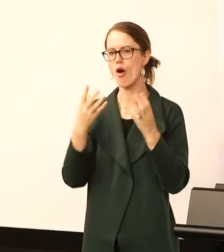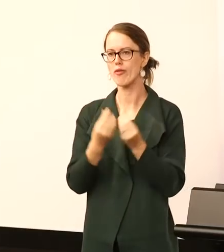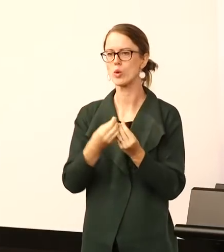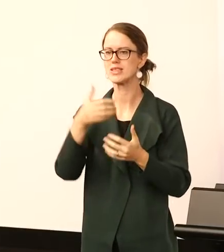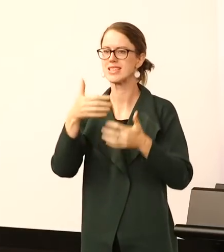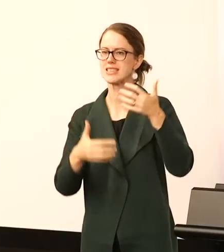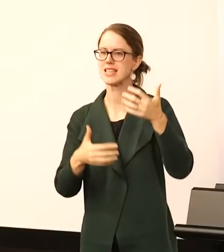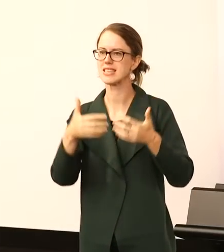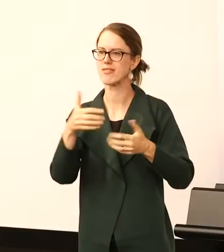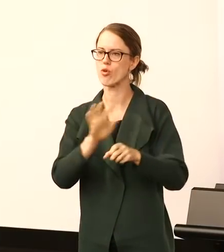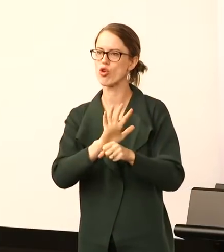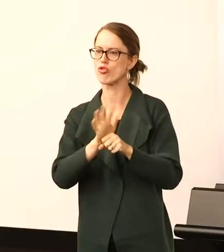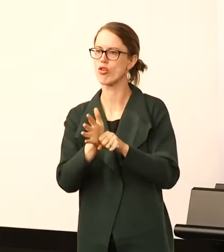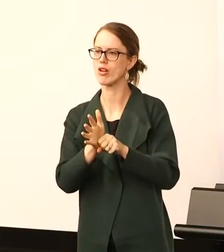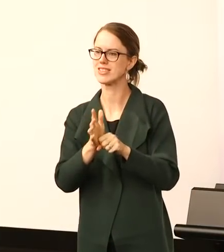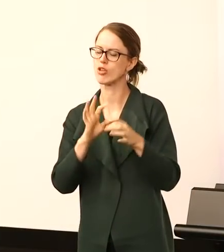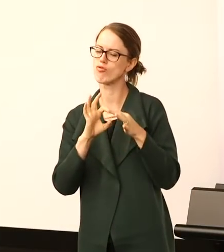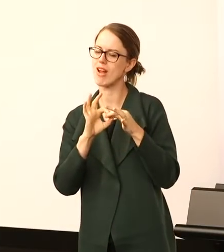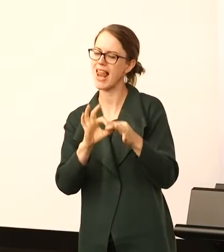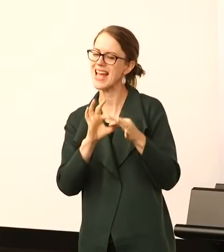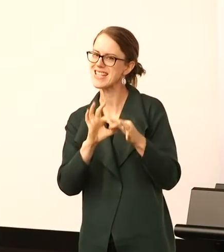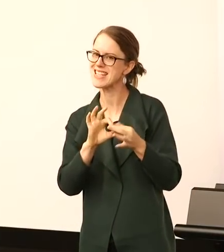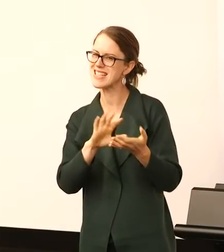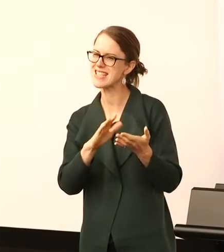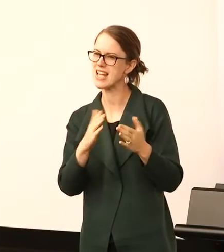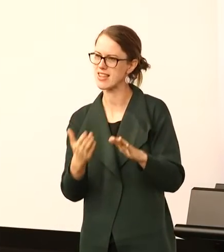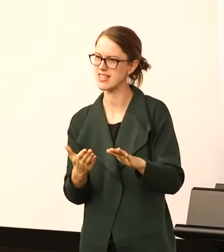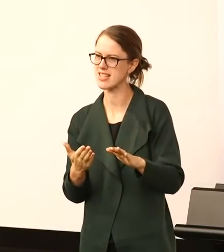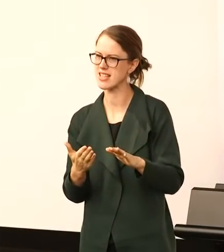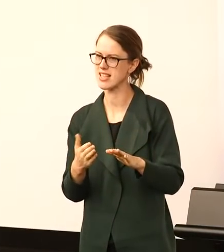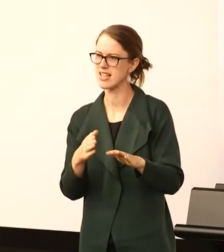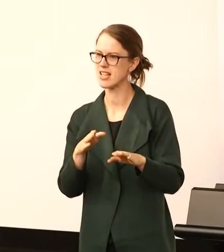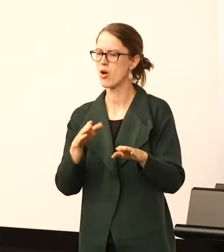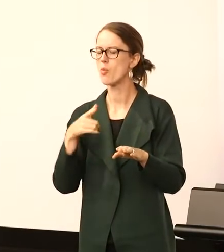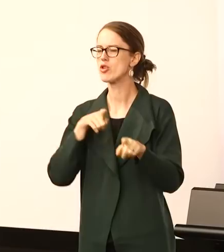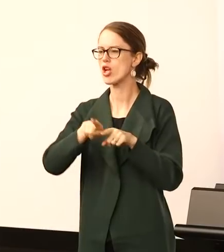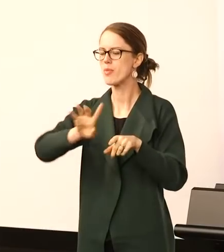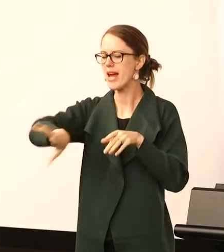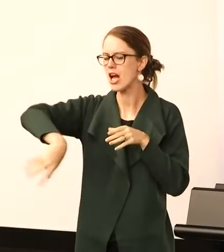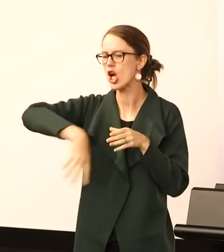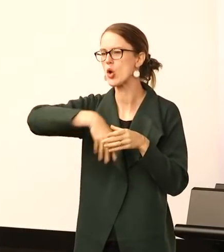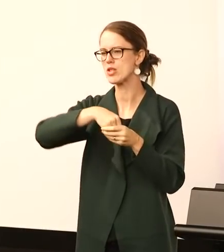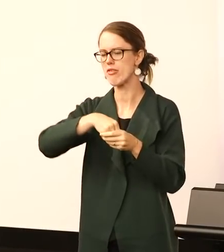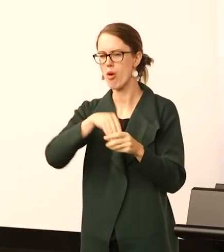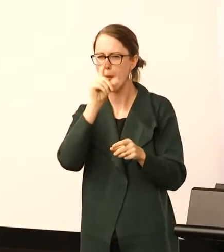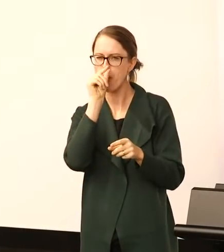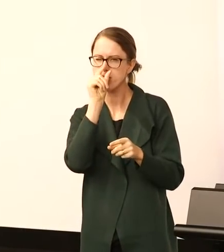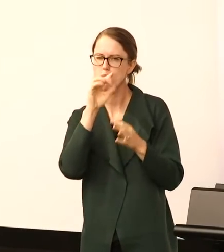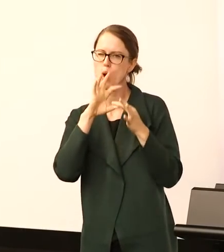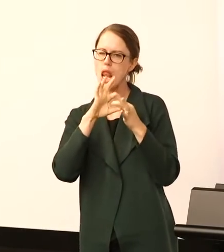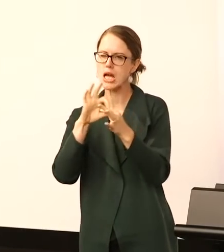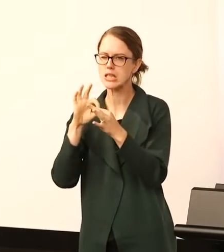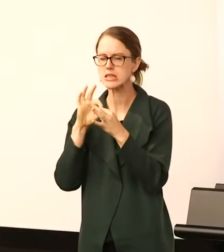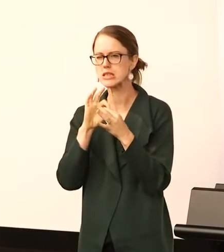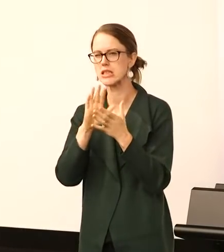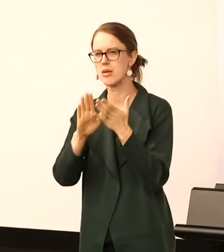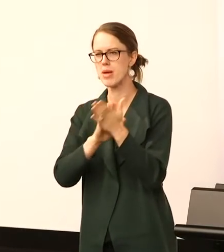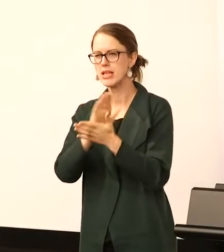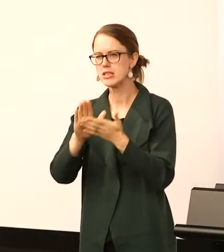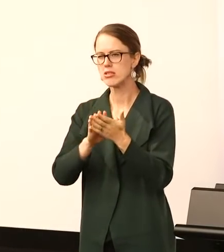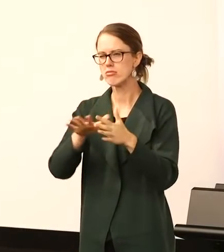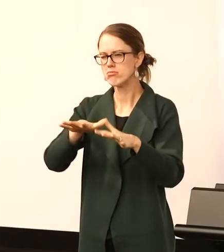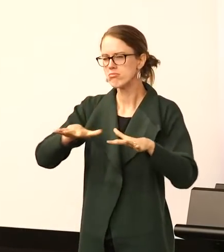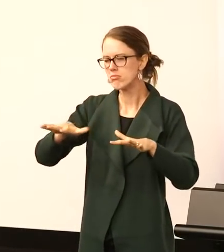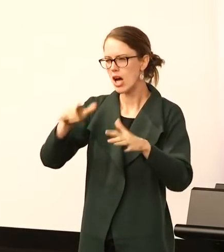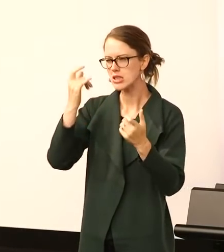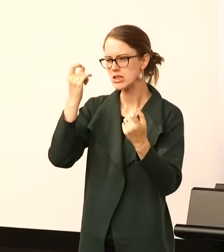of COVID-19 related deaths, consistent with our inclusive approach to date, so that we have got a good idea